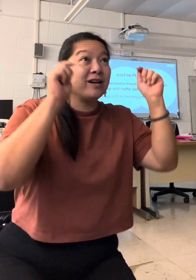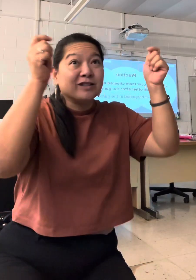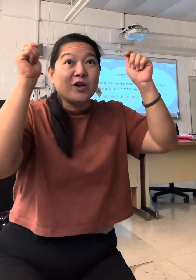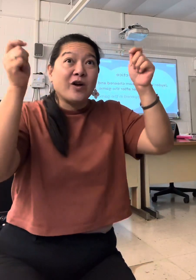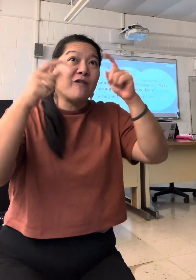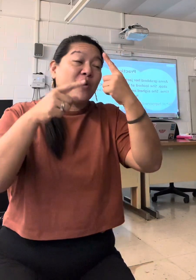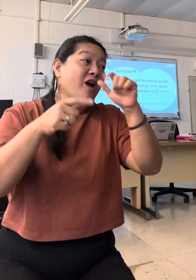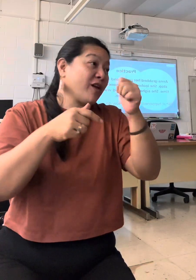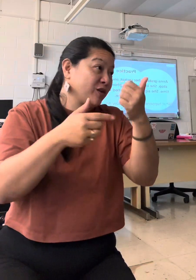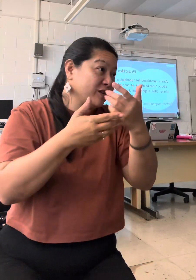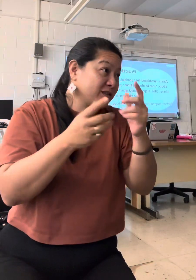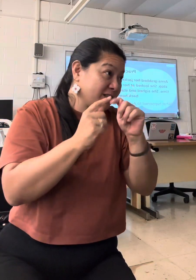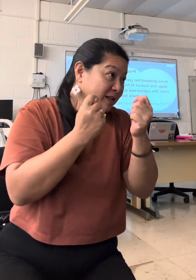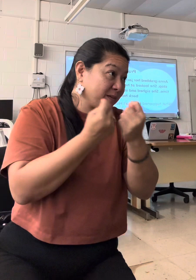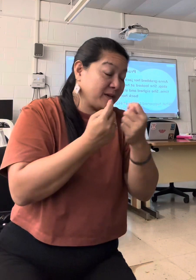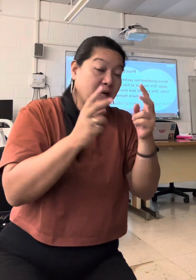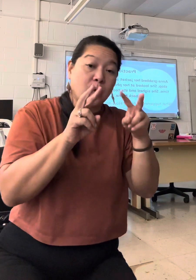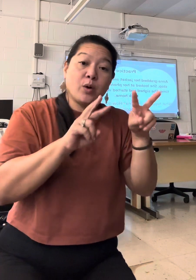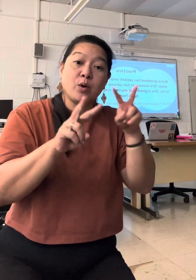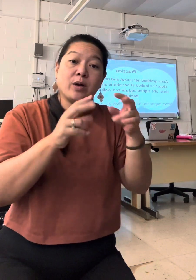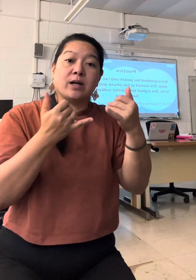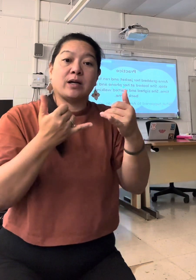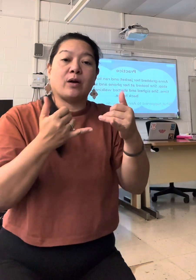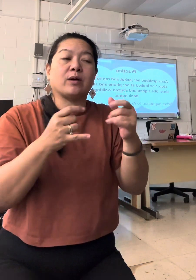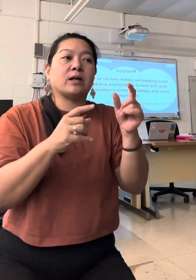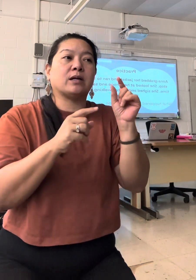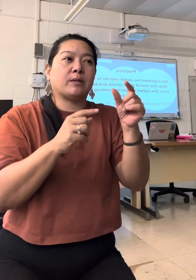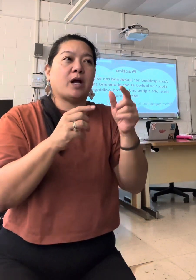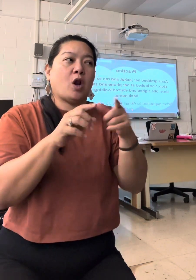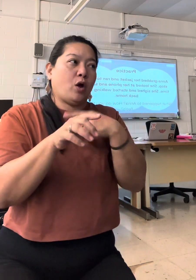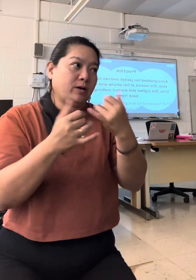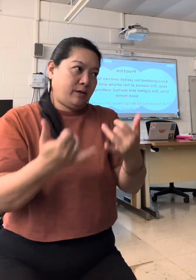team. Right? Okay, let's look at this one a little bit longer.